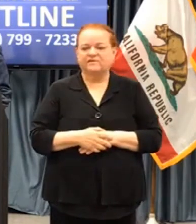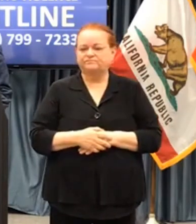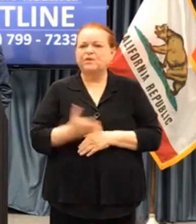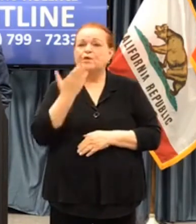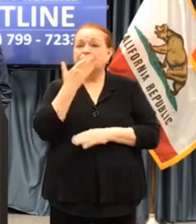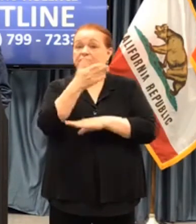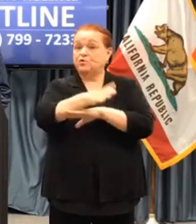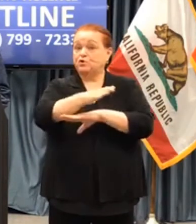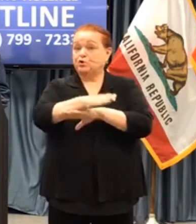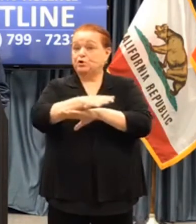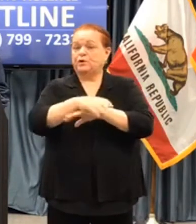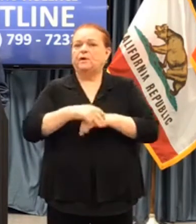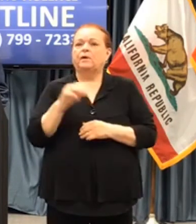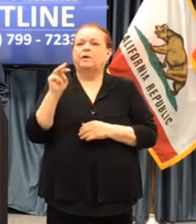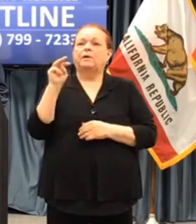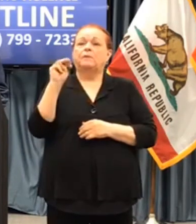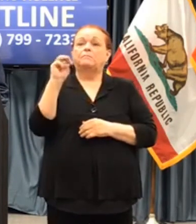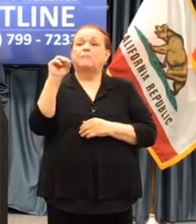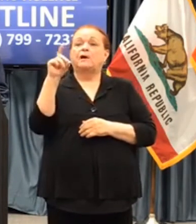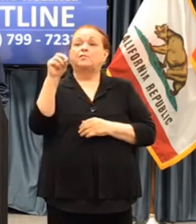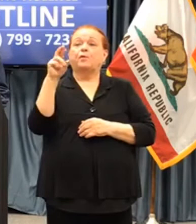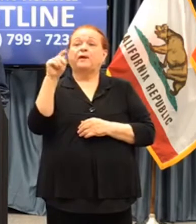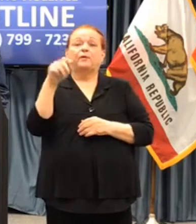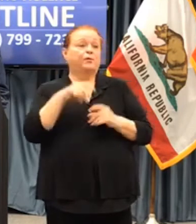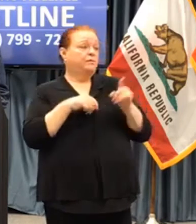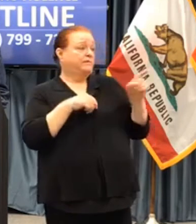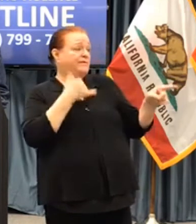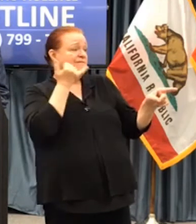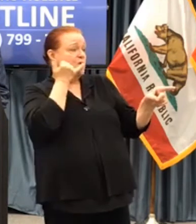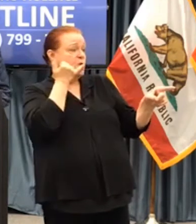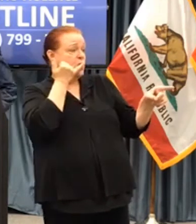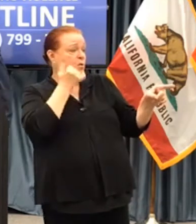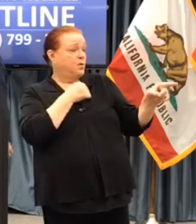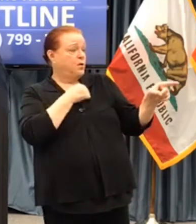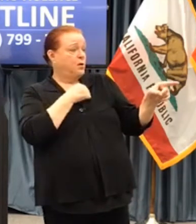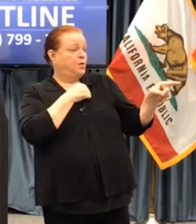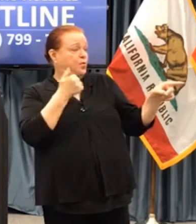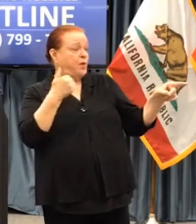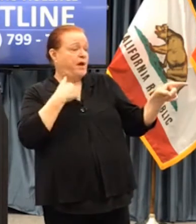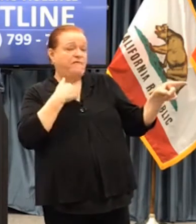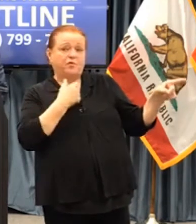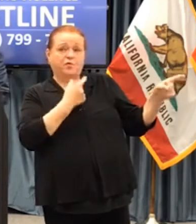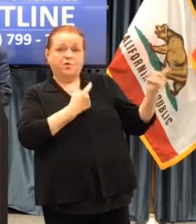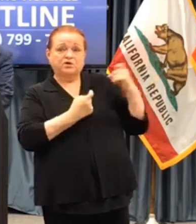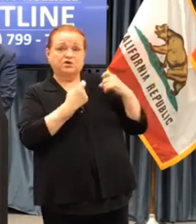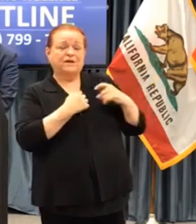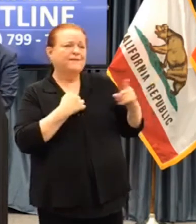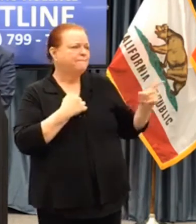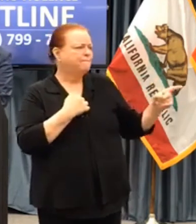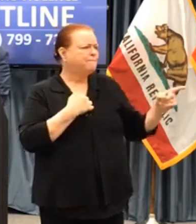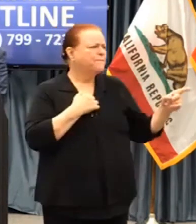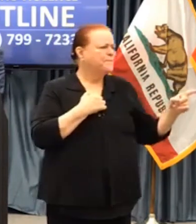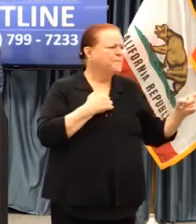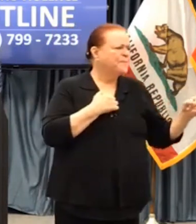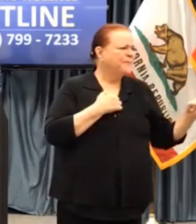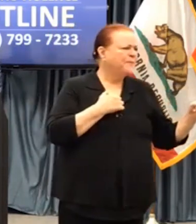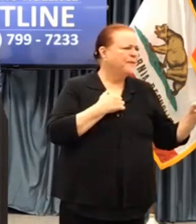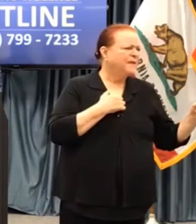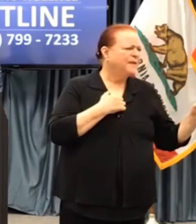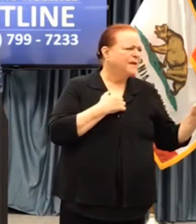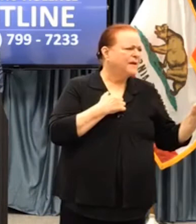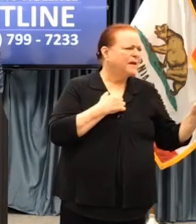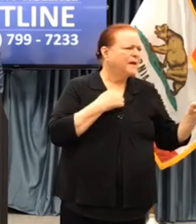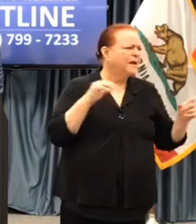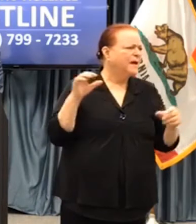Good afternoon. Moderator, do we have questions from the media? We do have a few questions. Our first question will come from